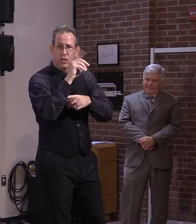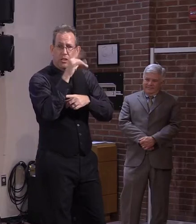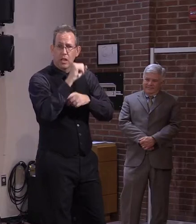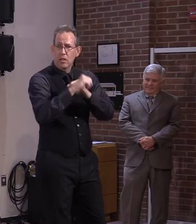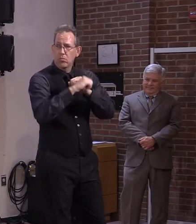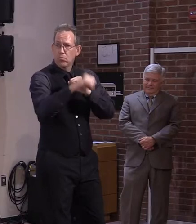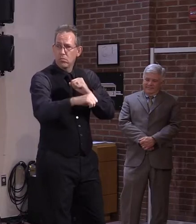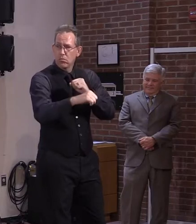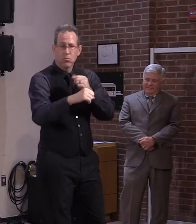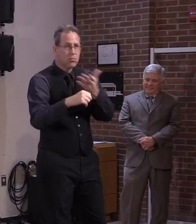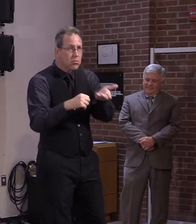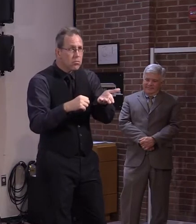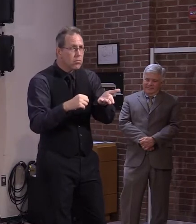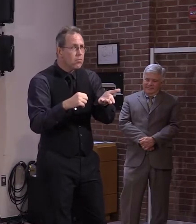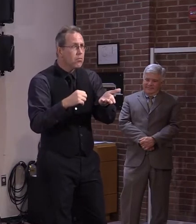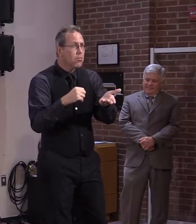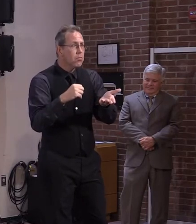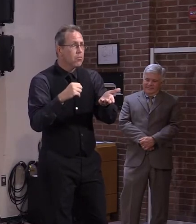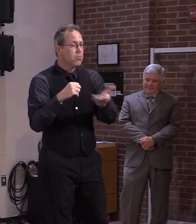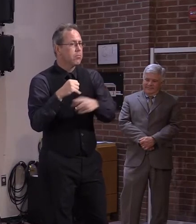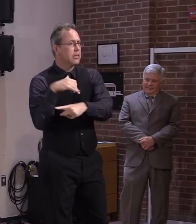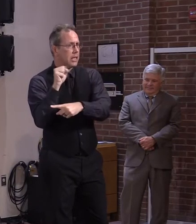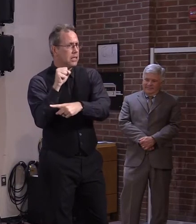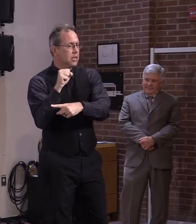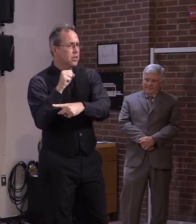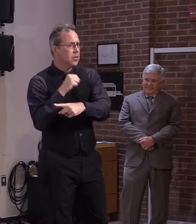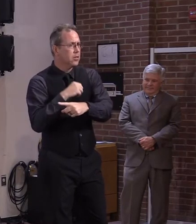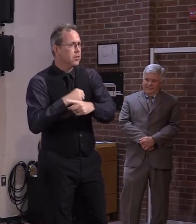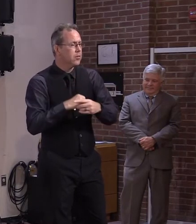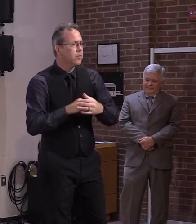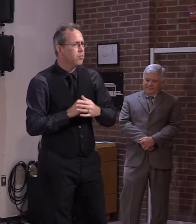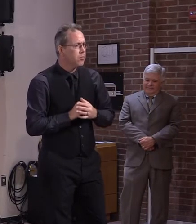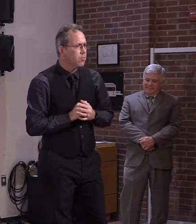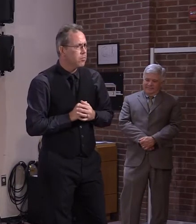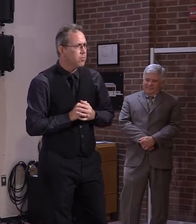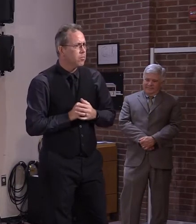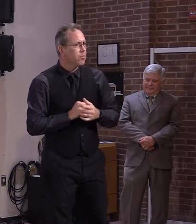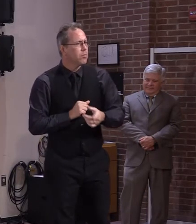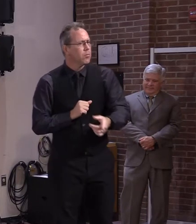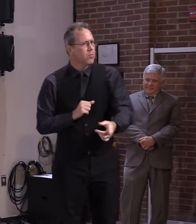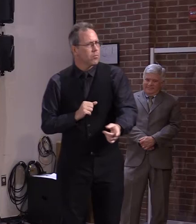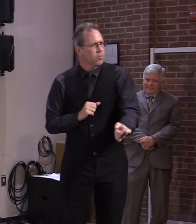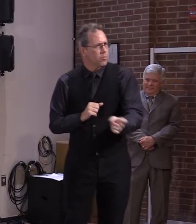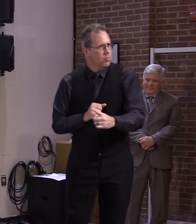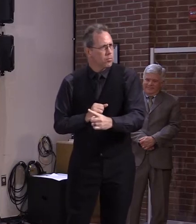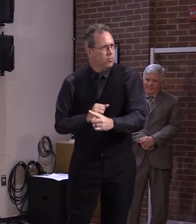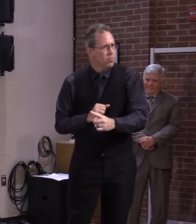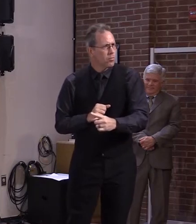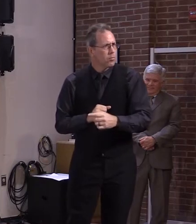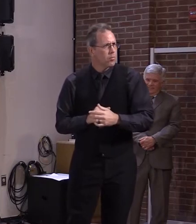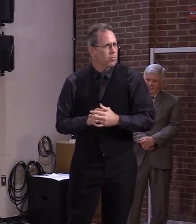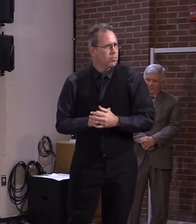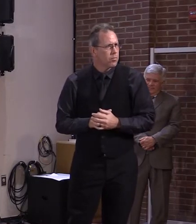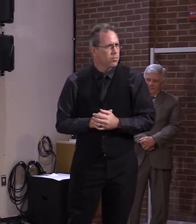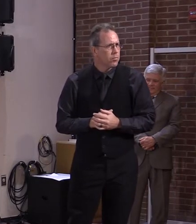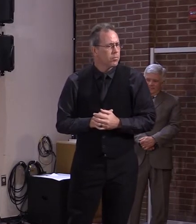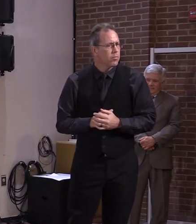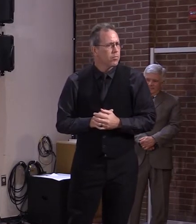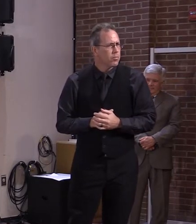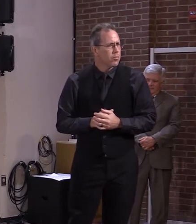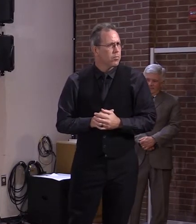Commissioner Brown told the Joint Fiscal Committee on Friday that would not be possible